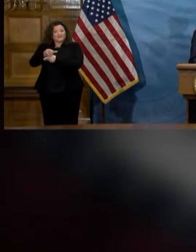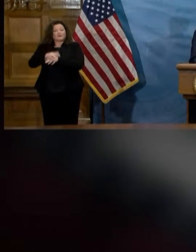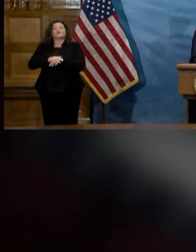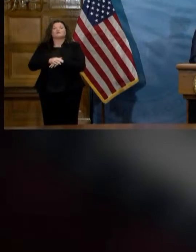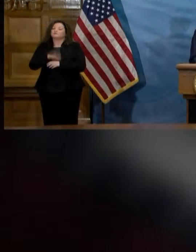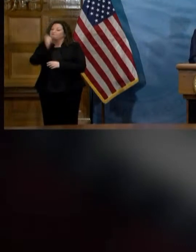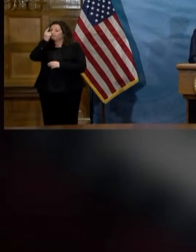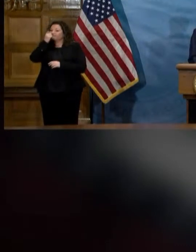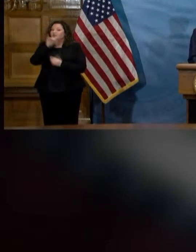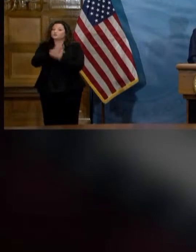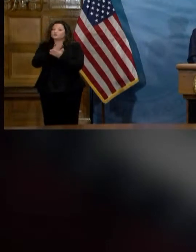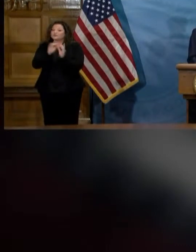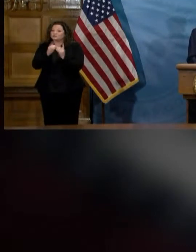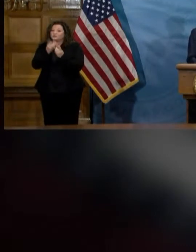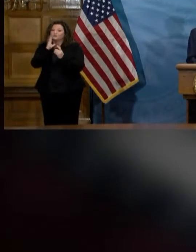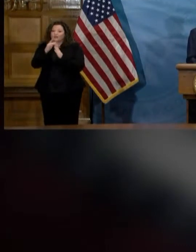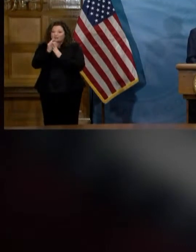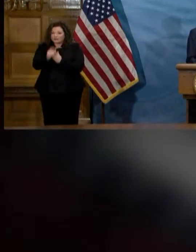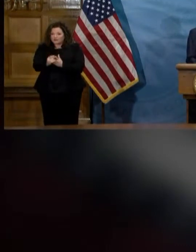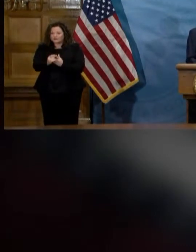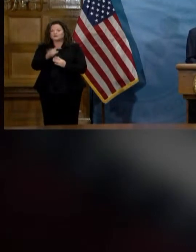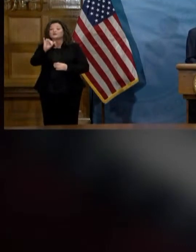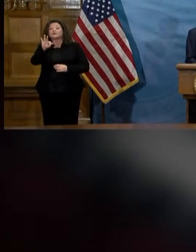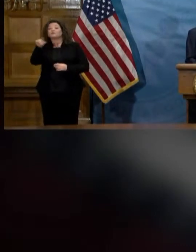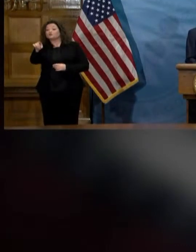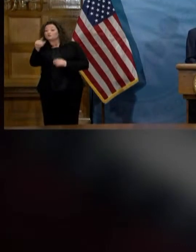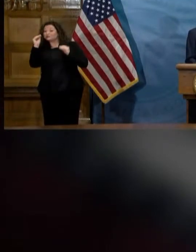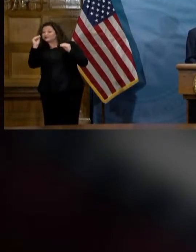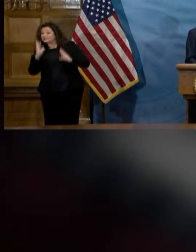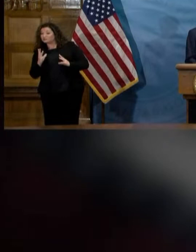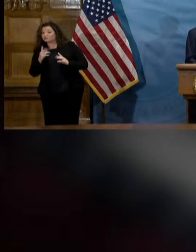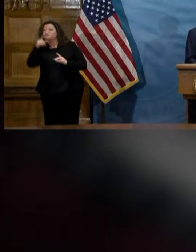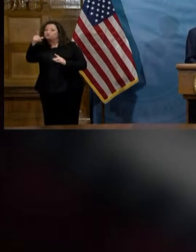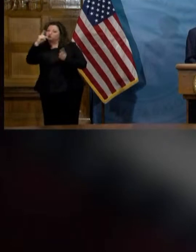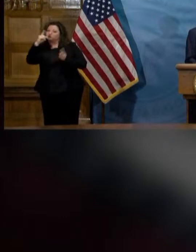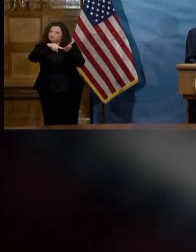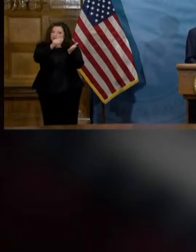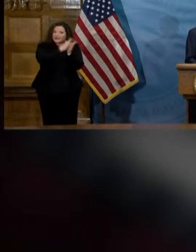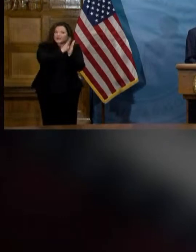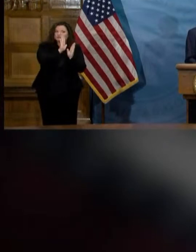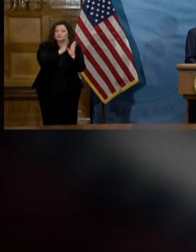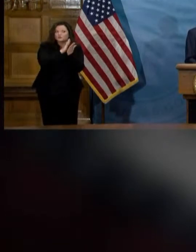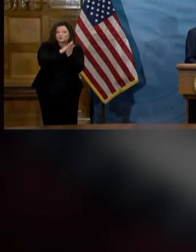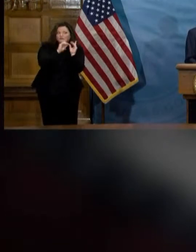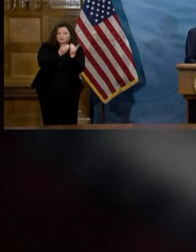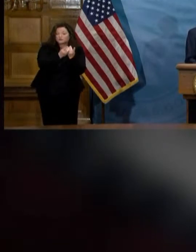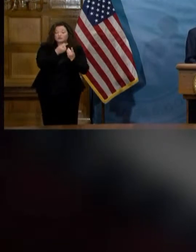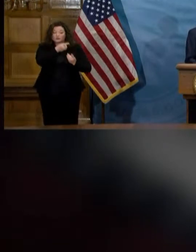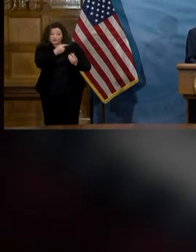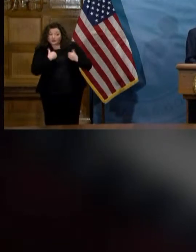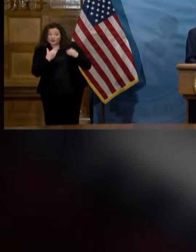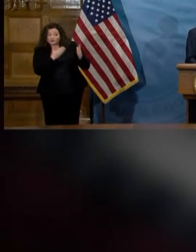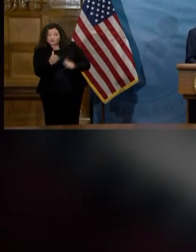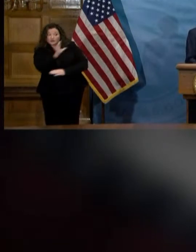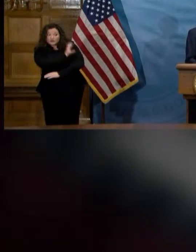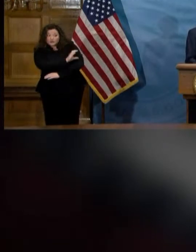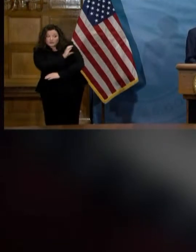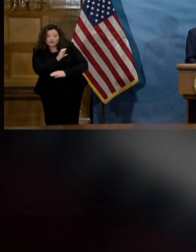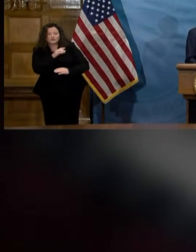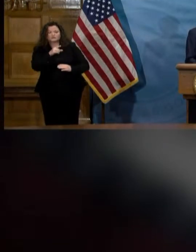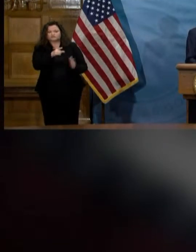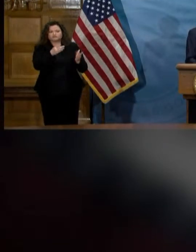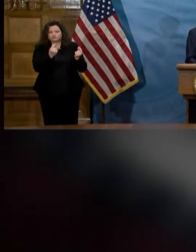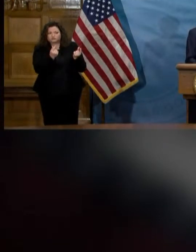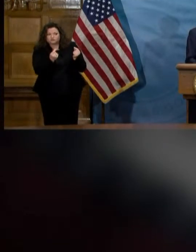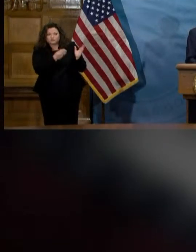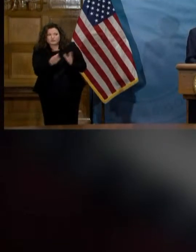districts will drive it. So if you're a teacher, check with your school district. Are you going to have a clinic? How are we supposed to get vaccinated? And